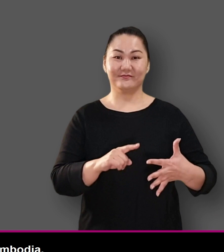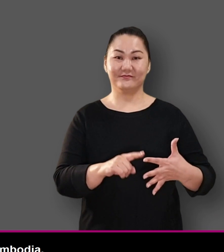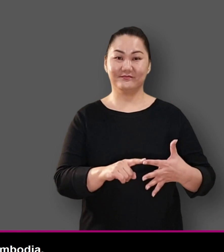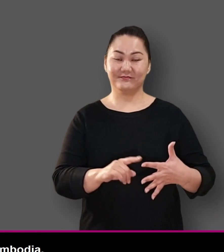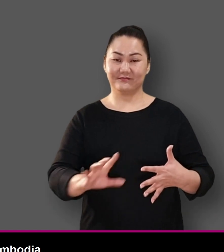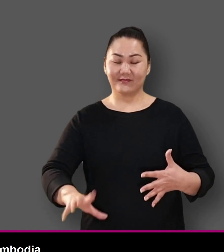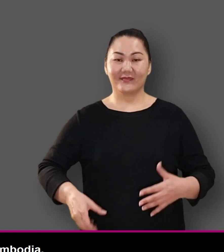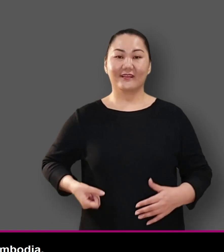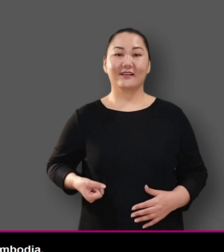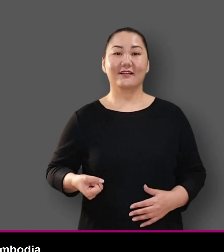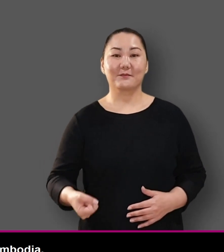Cambodia,